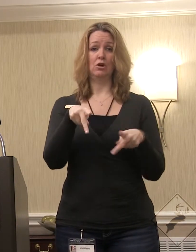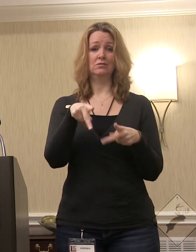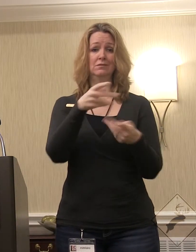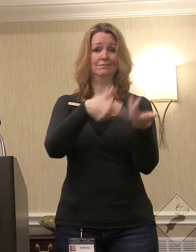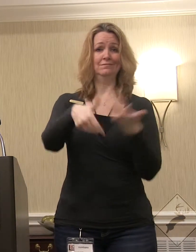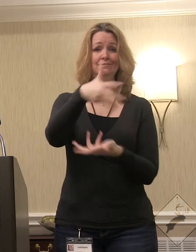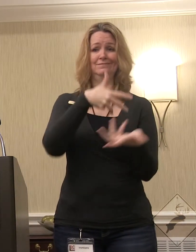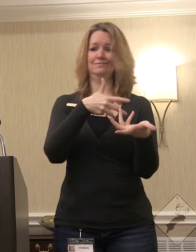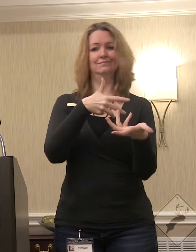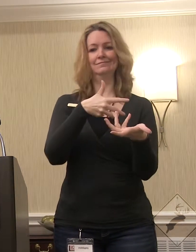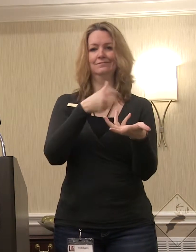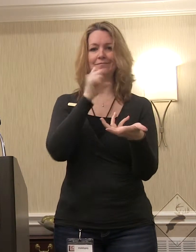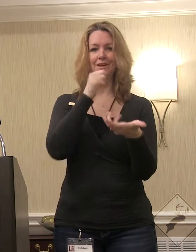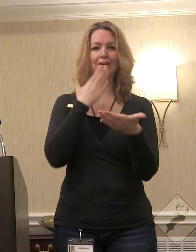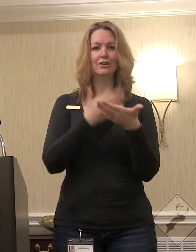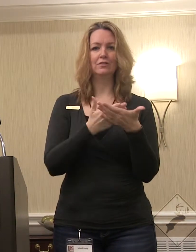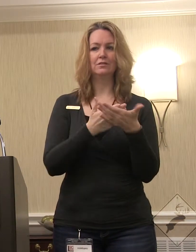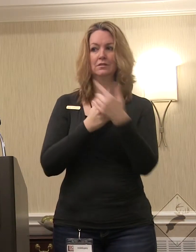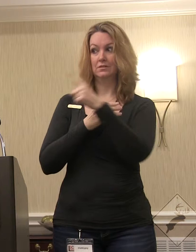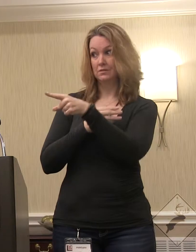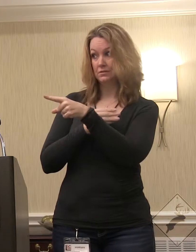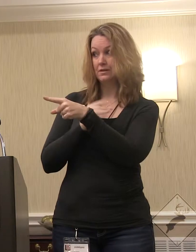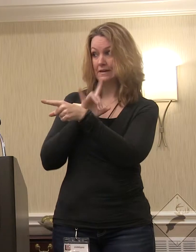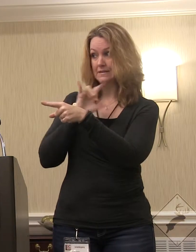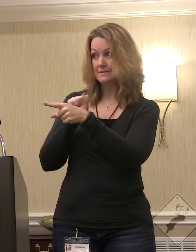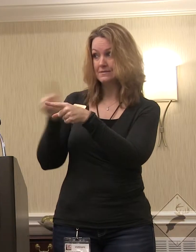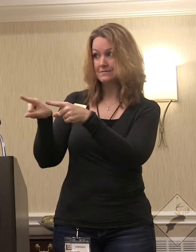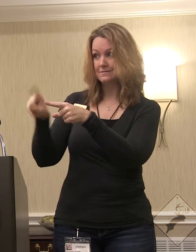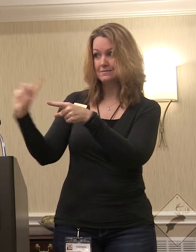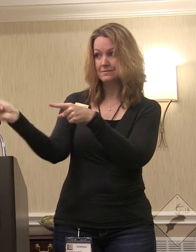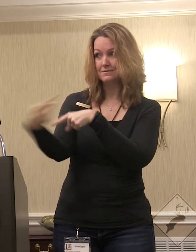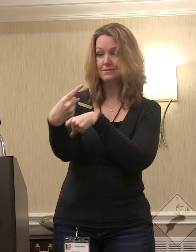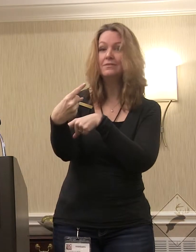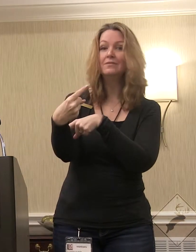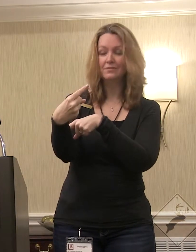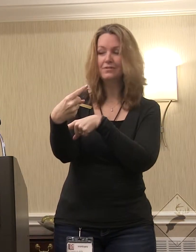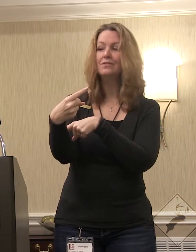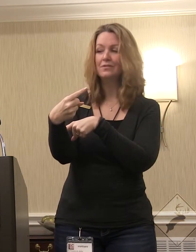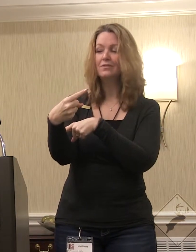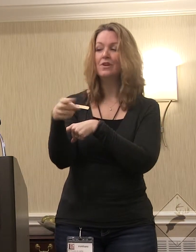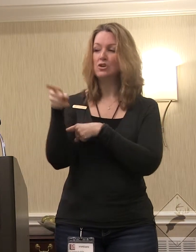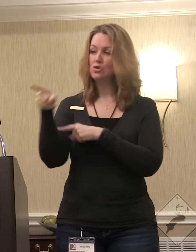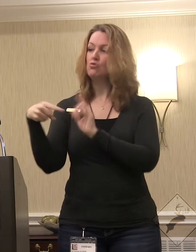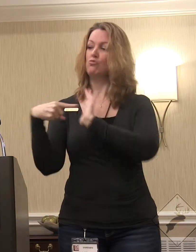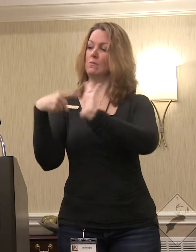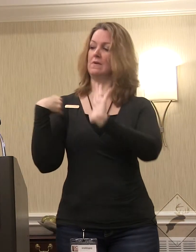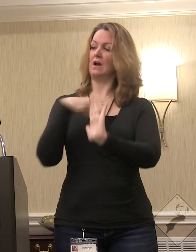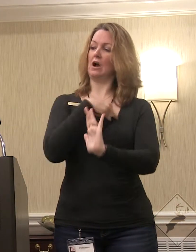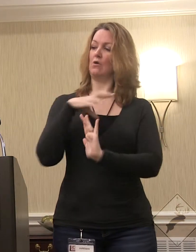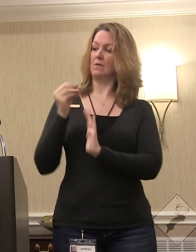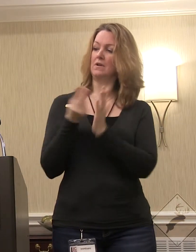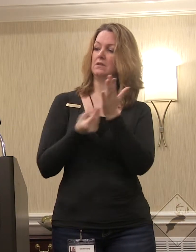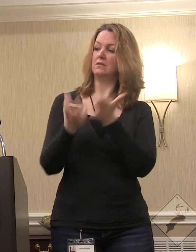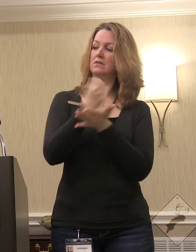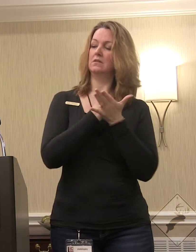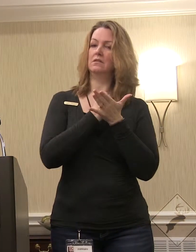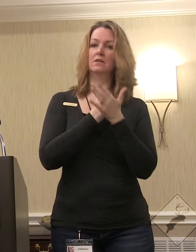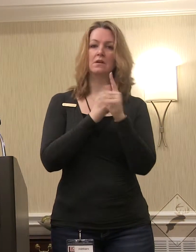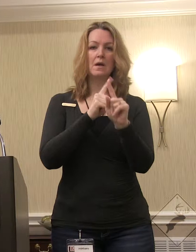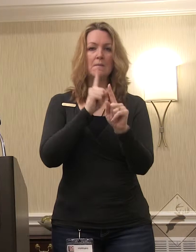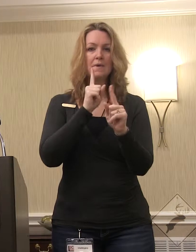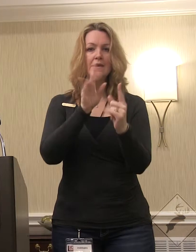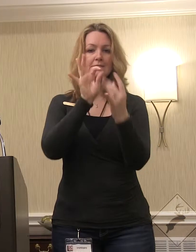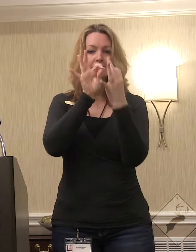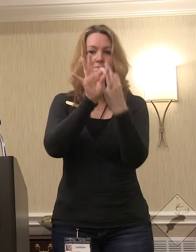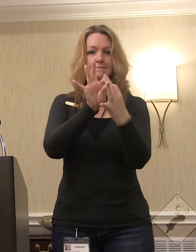Find somebody who is. Let them be that public face. Be meticulous in